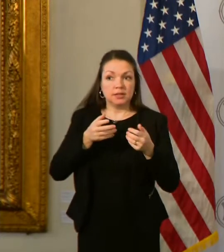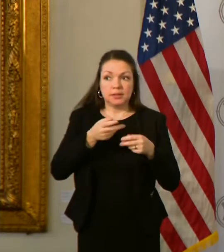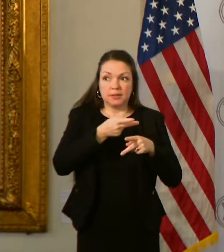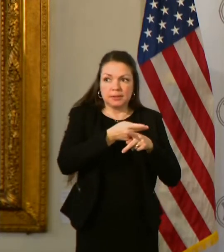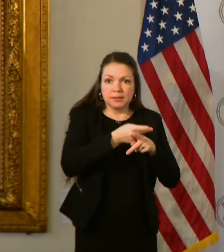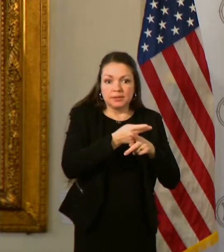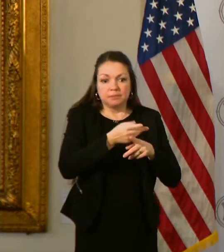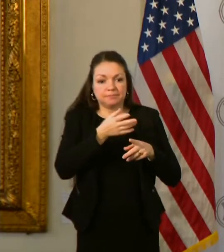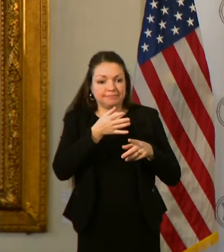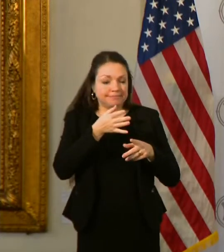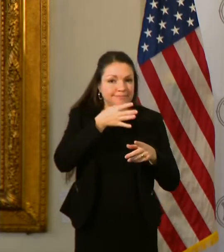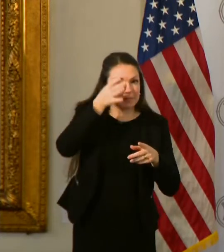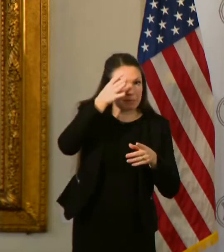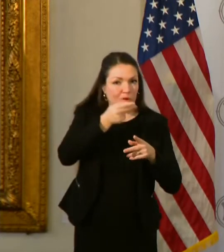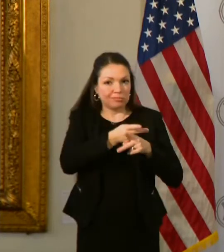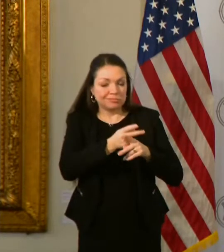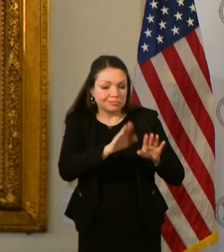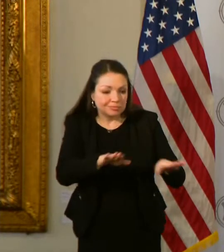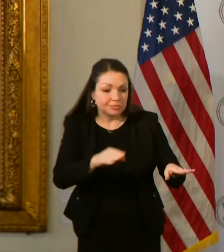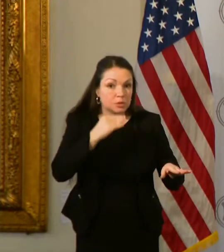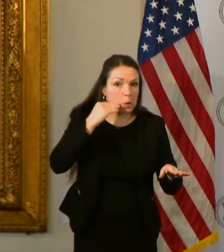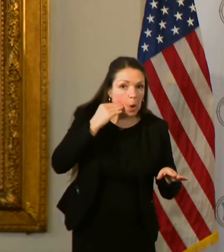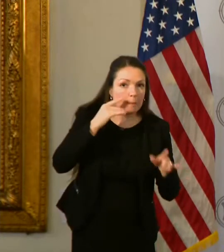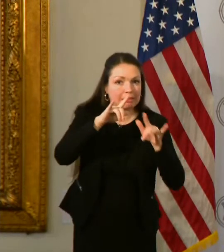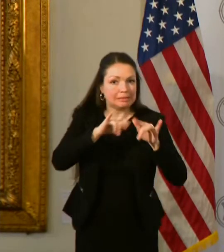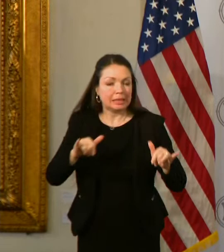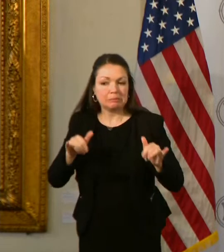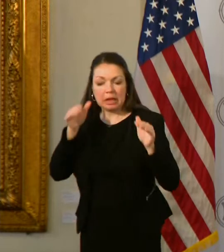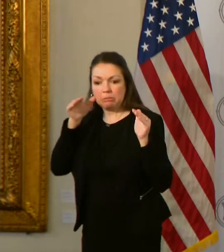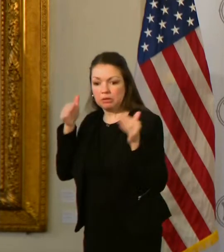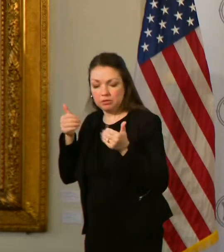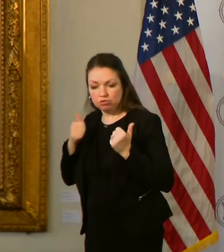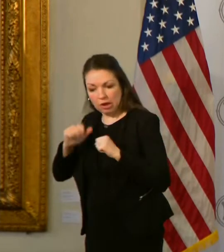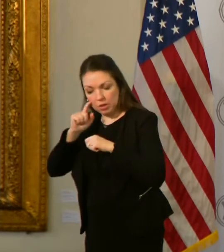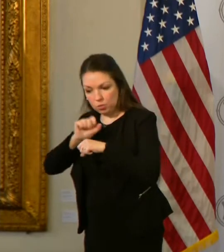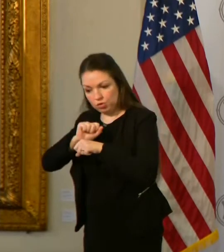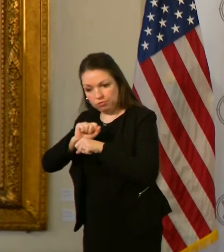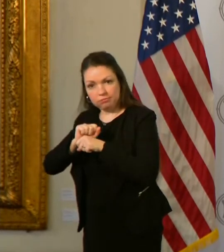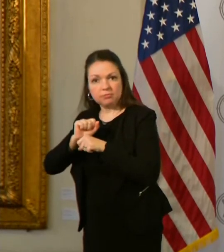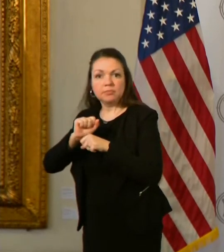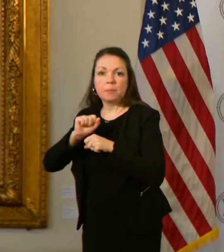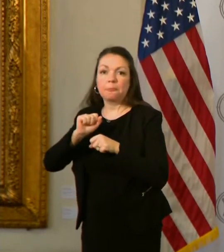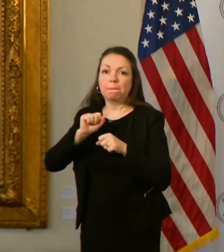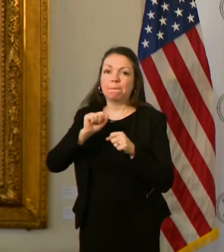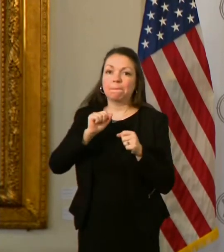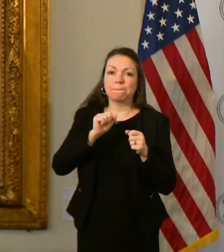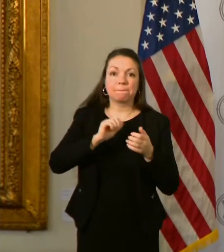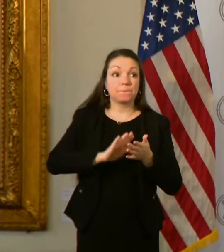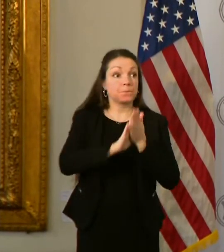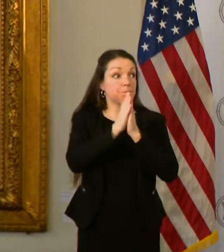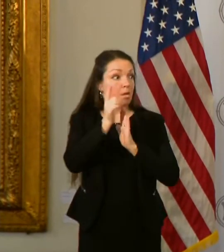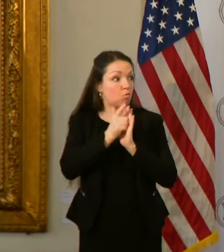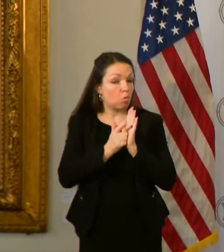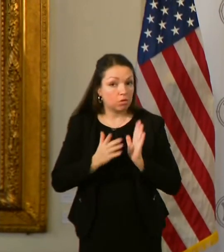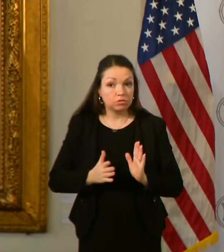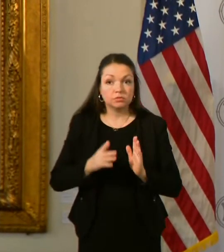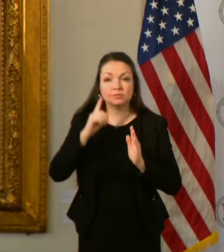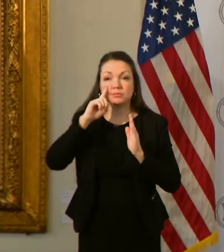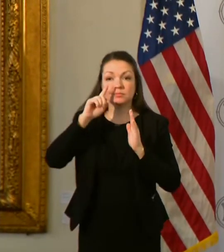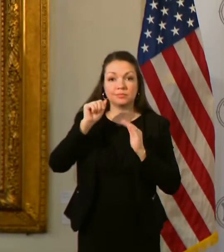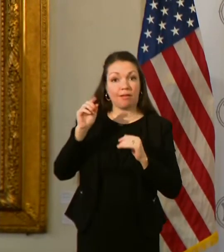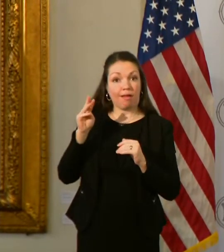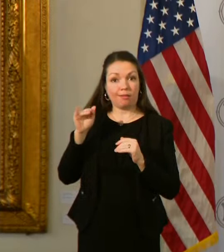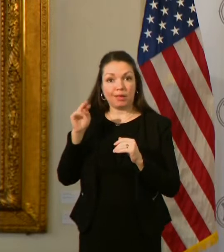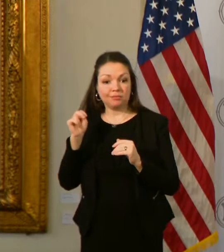home while also doing their work. They became lawyers and administrators and